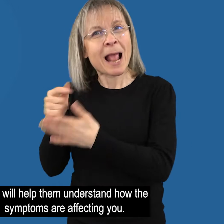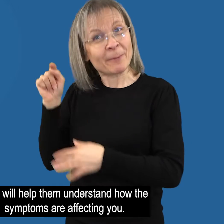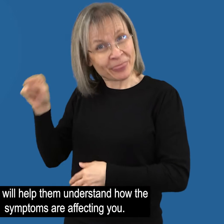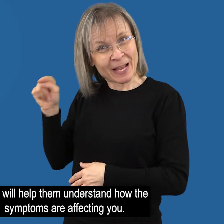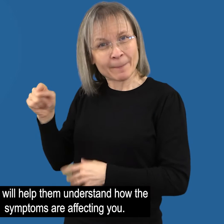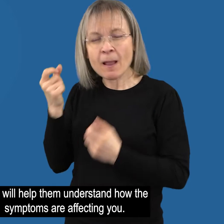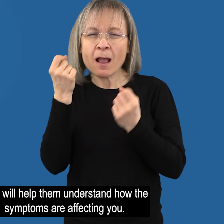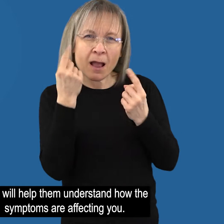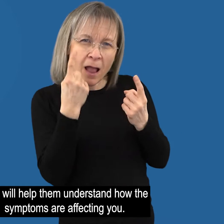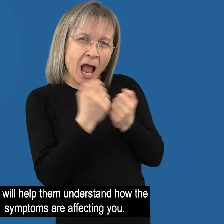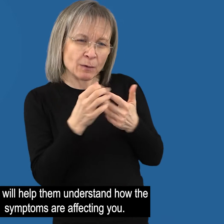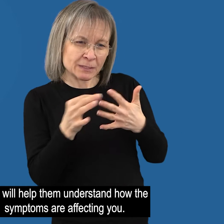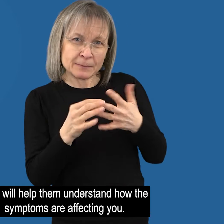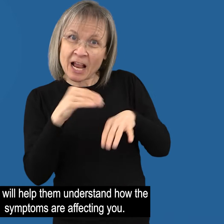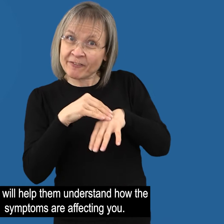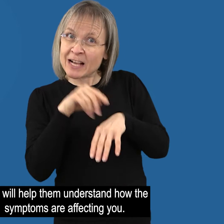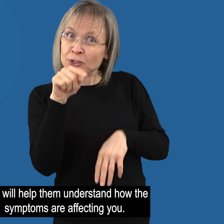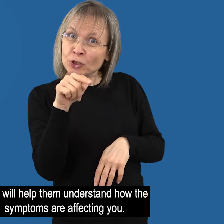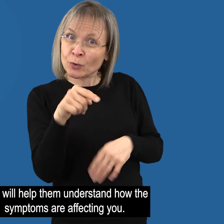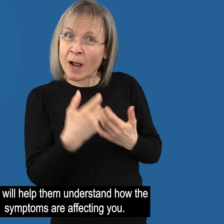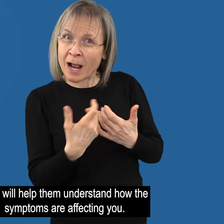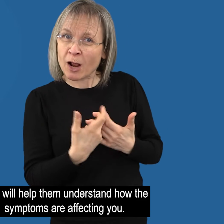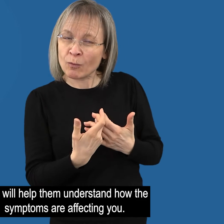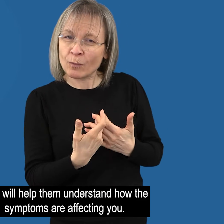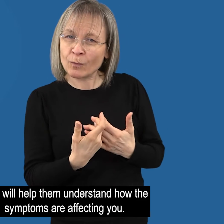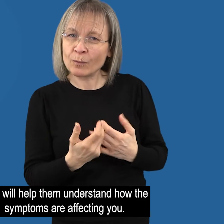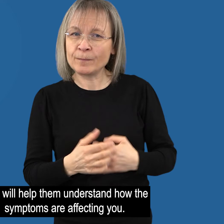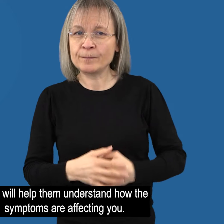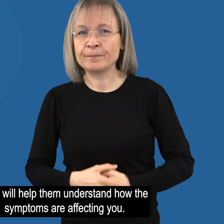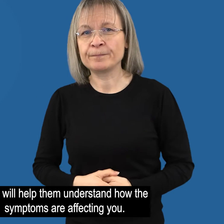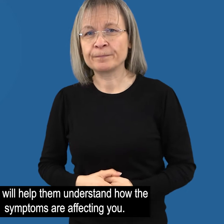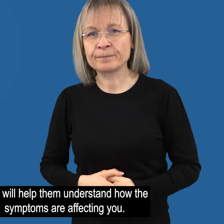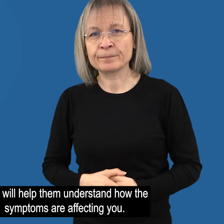them understand how the symptoms are affecting you.